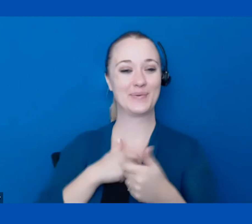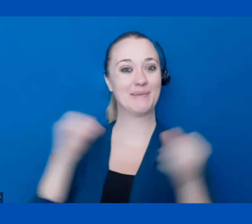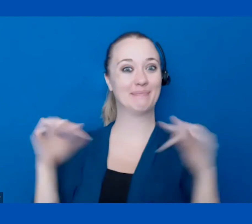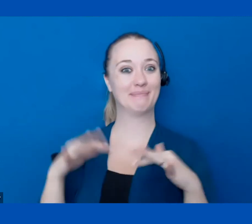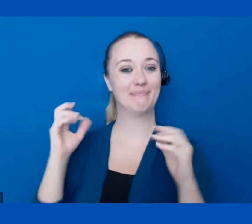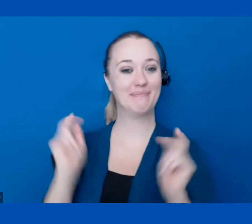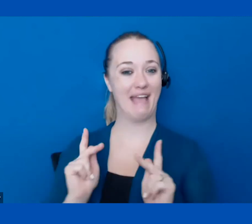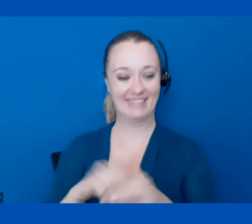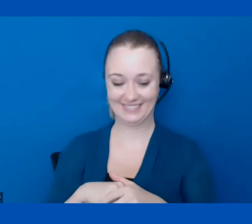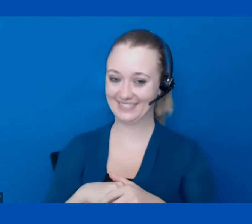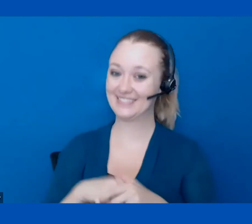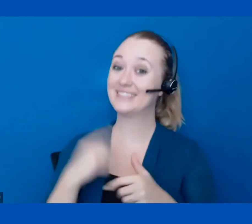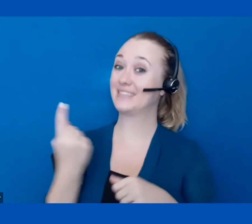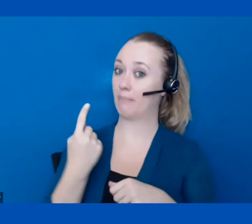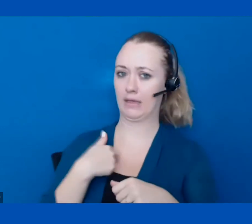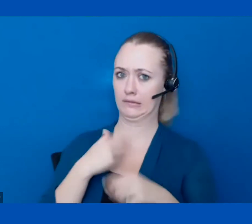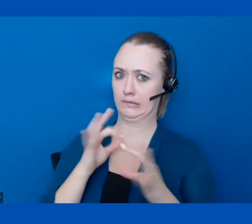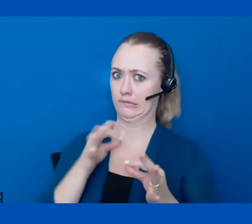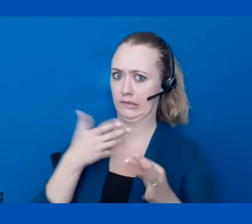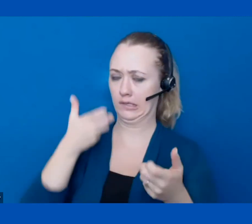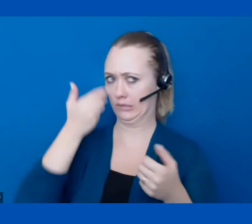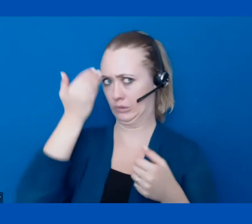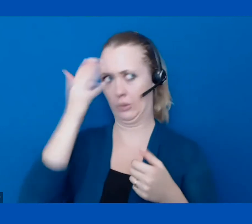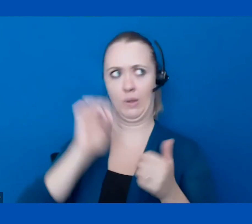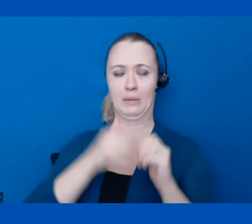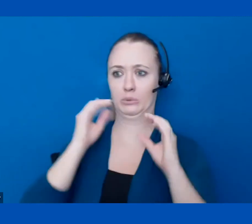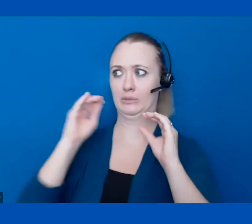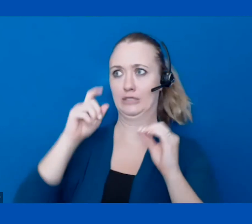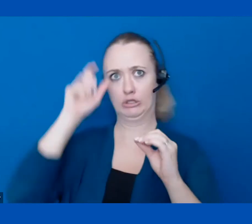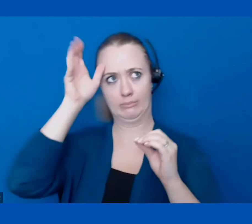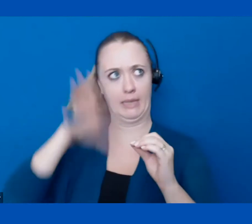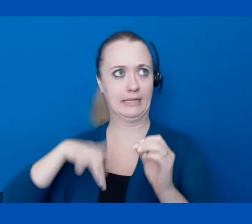That's something I definitely don't know how to teach. It's fun.